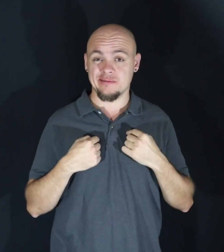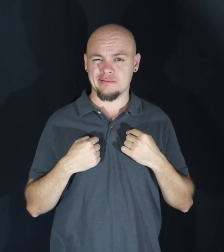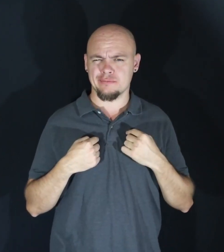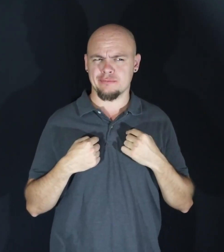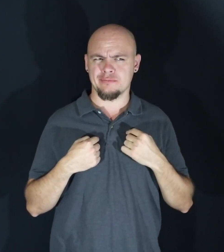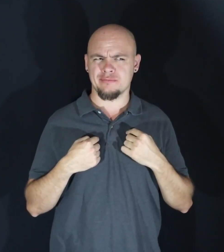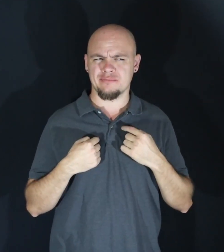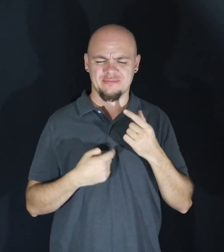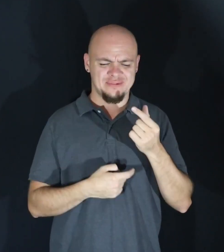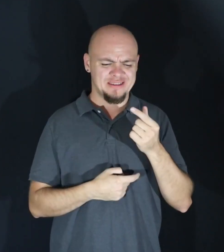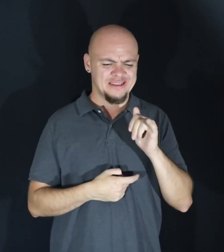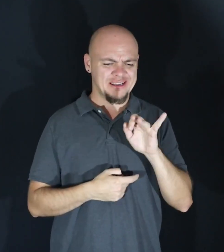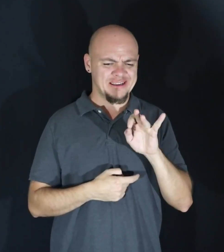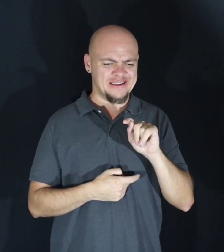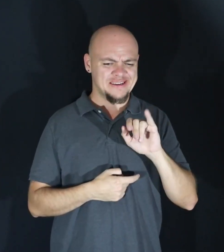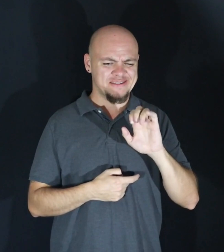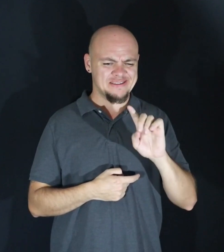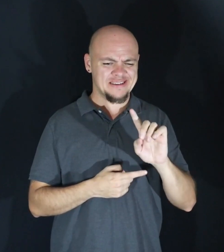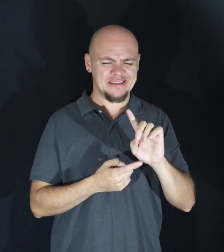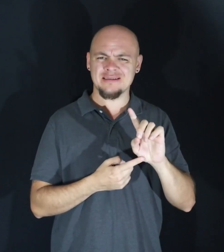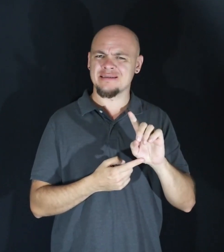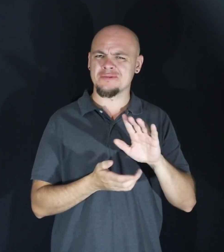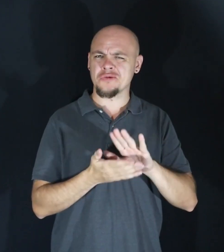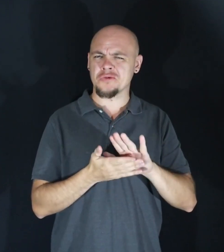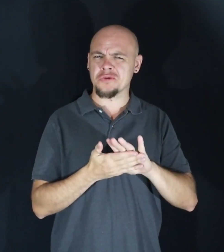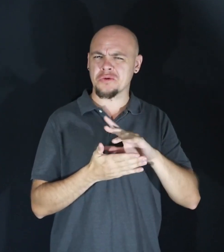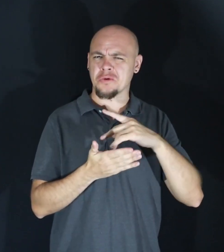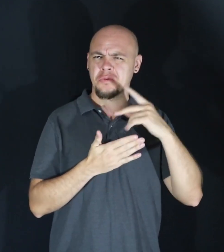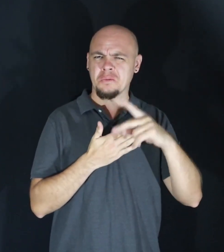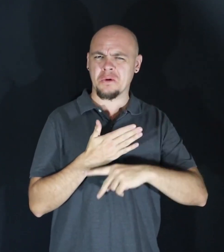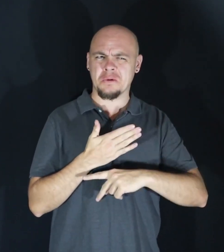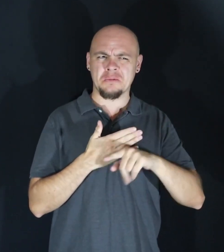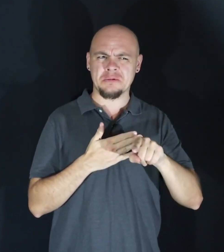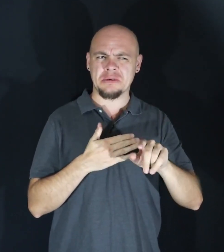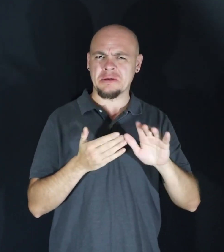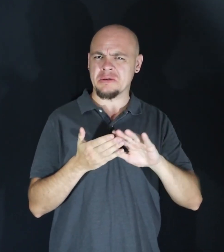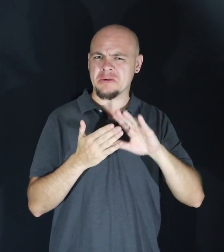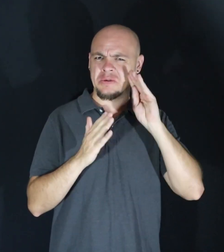Isn't gifted just a program in schools for advanced students?